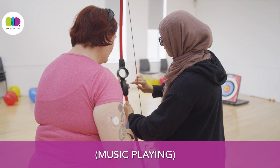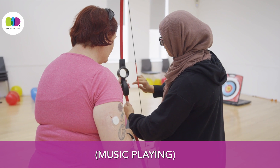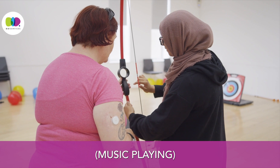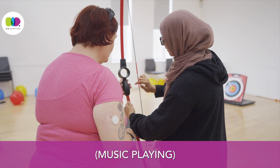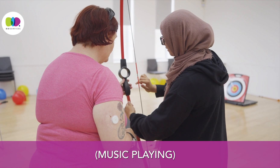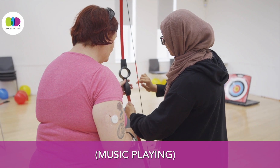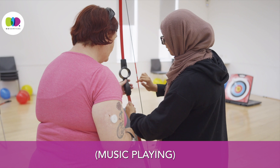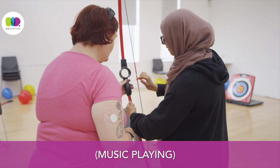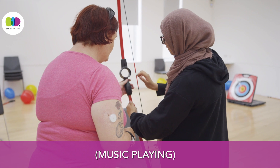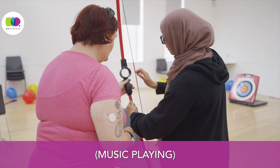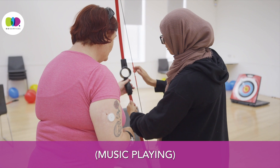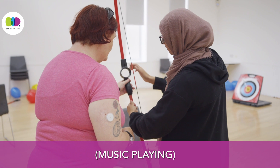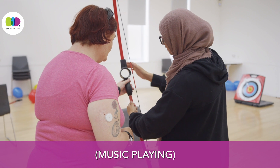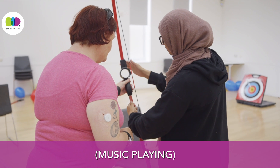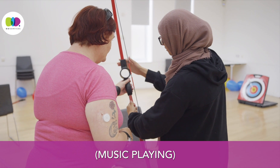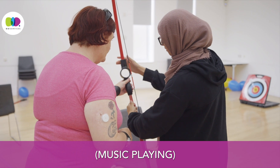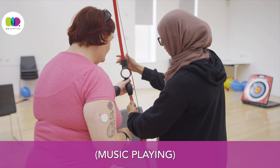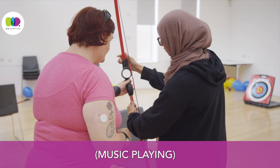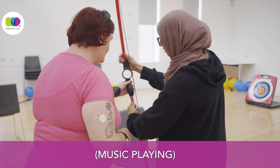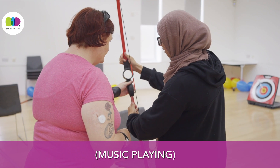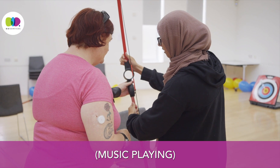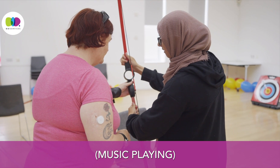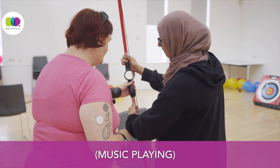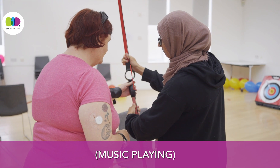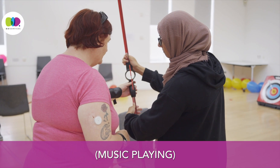Archery instructor supporting woman to use a bow and arrow.